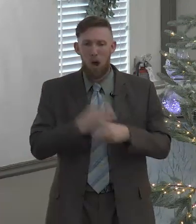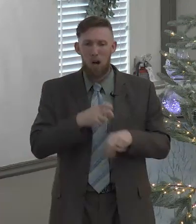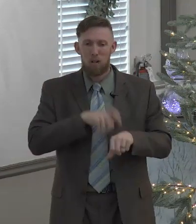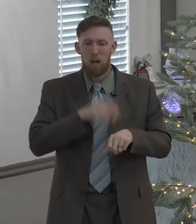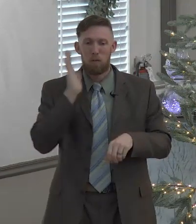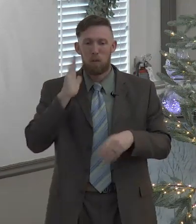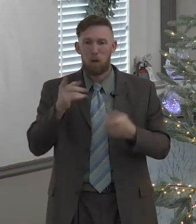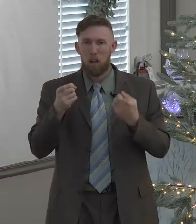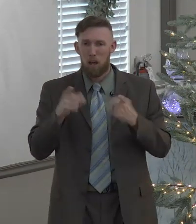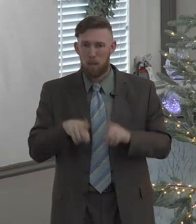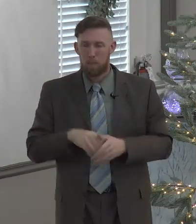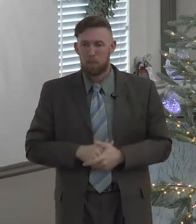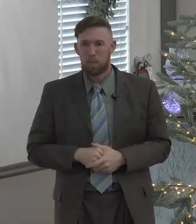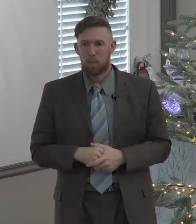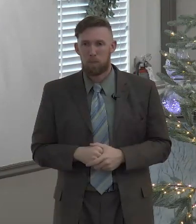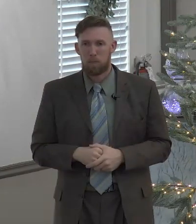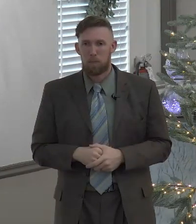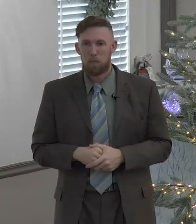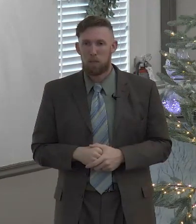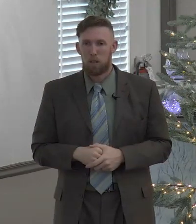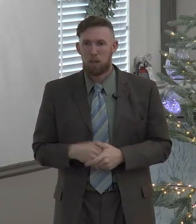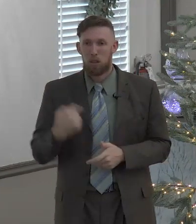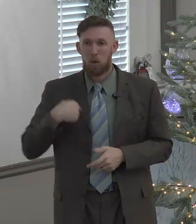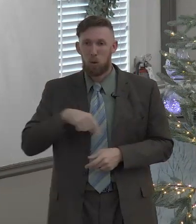Well, you know what? Trials are going to come.